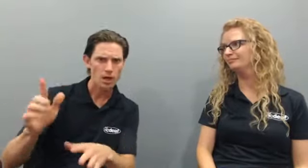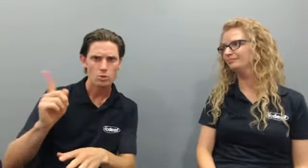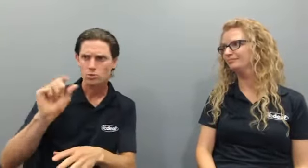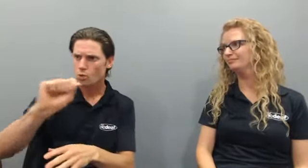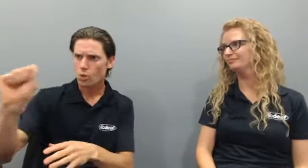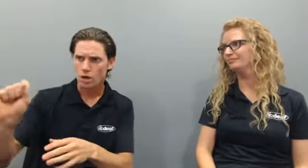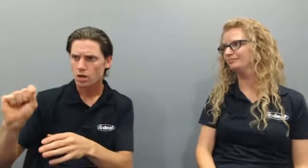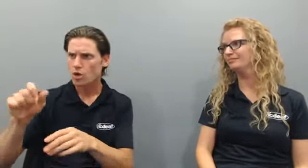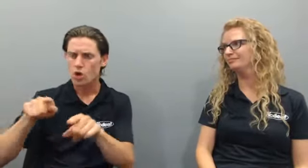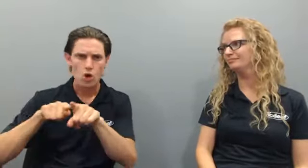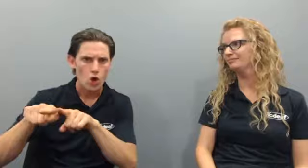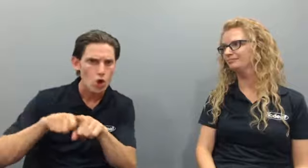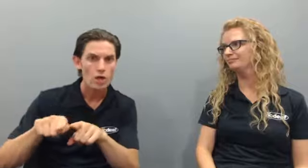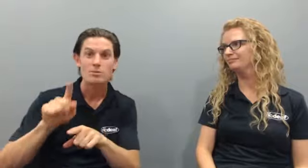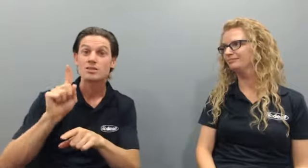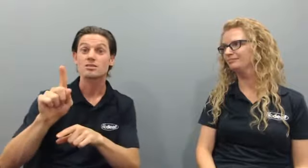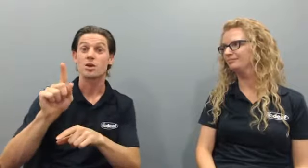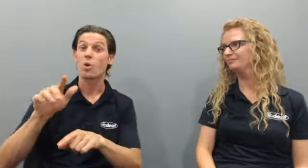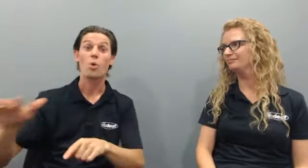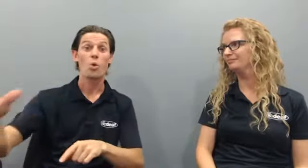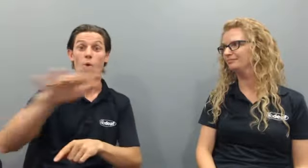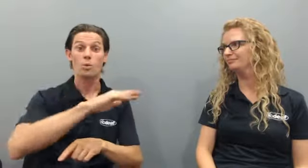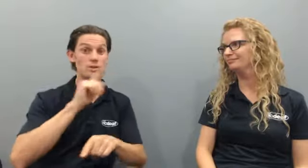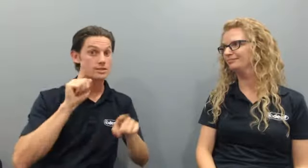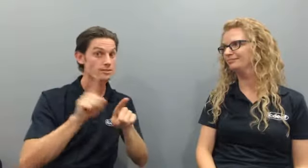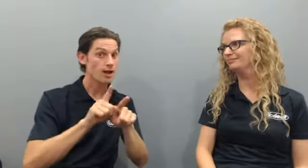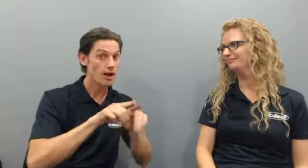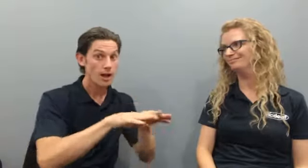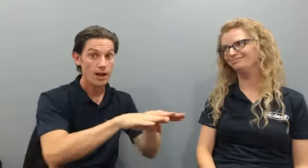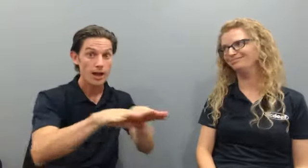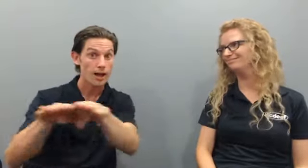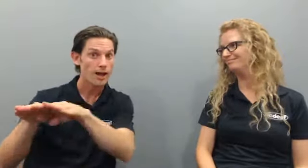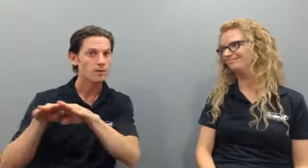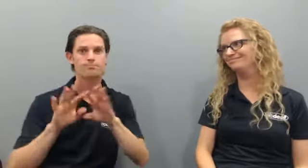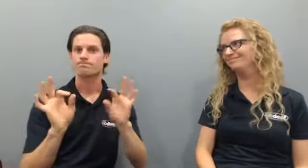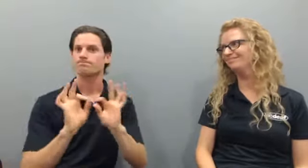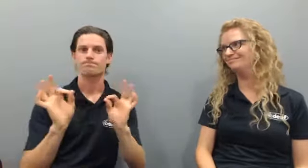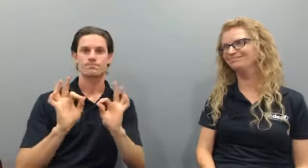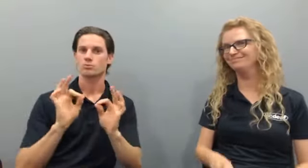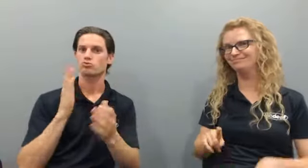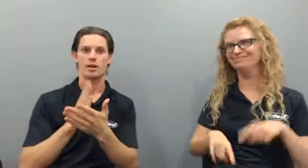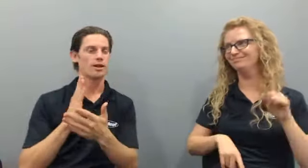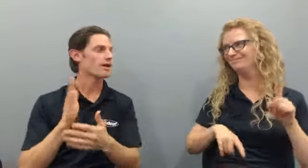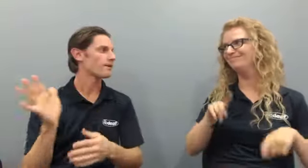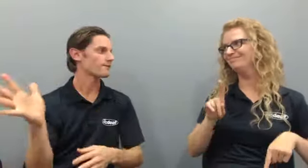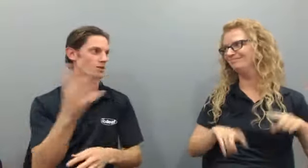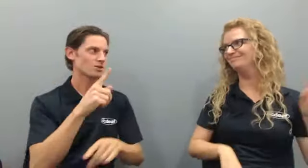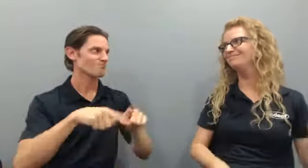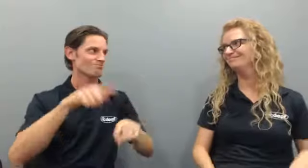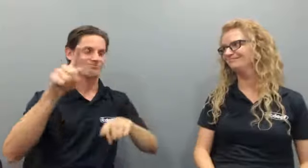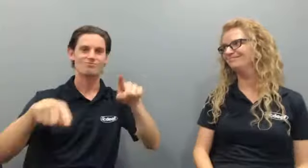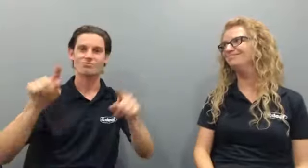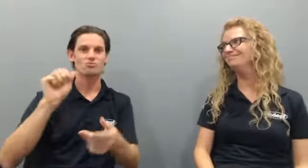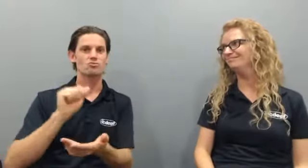deaf people and ask what they've learned in the process if they've got plans. Not everyone will get the same. Everyone is